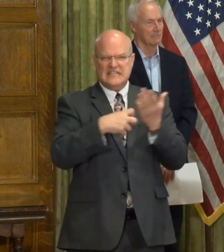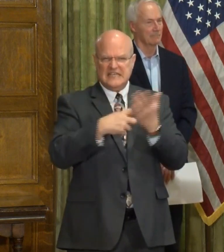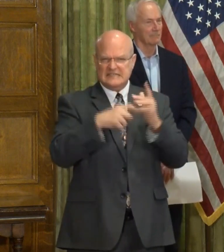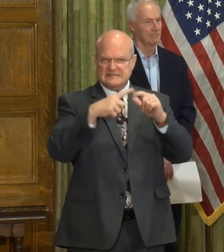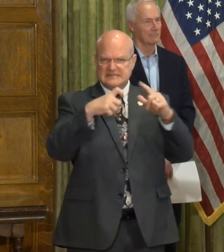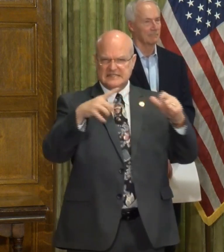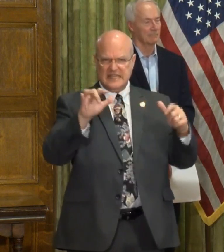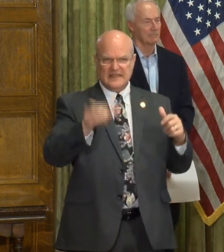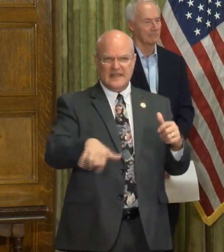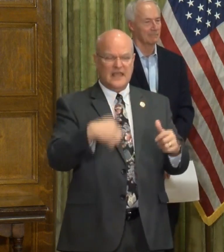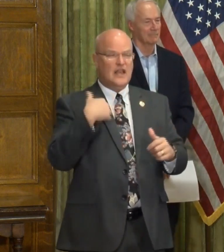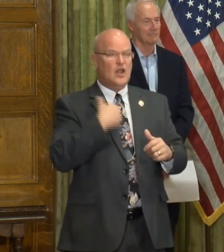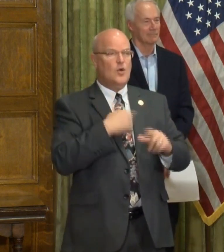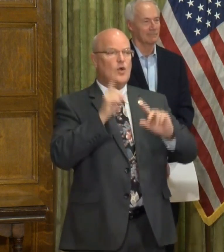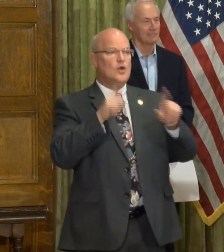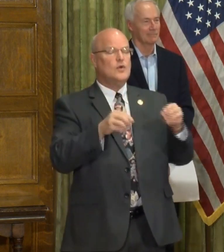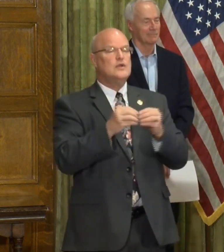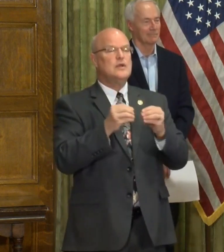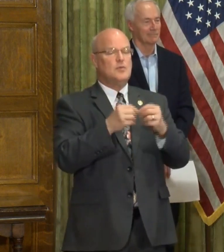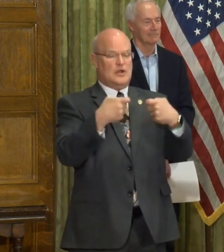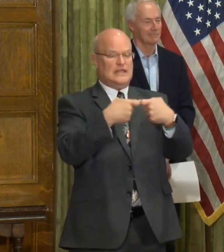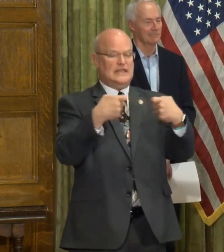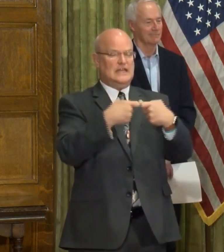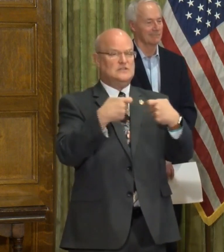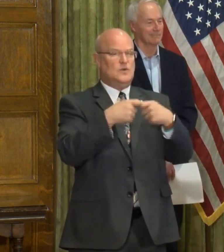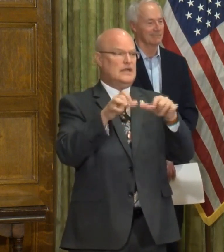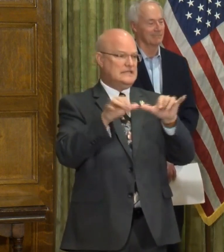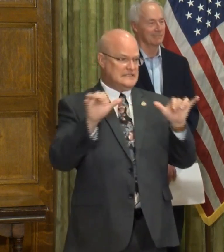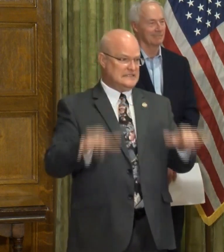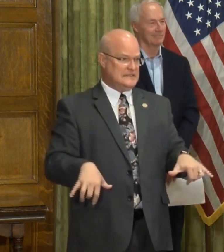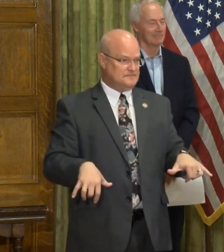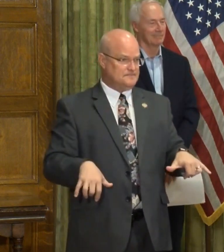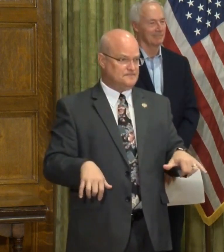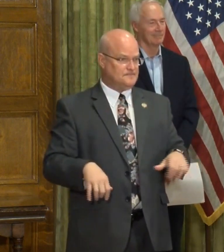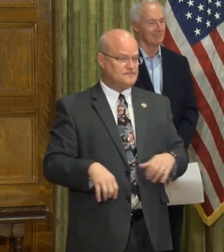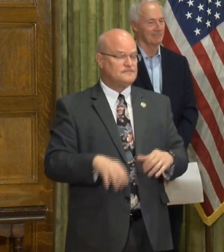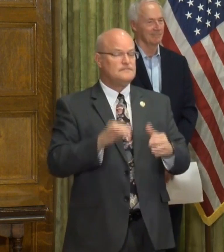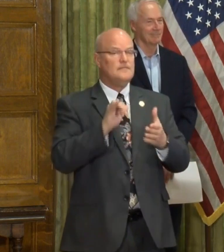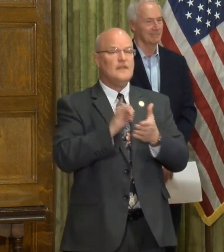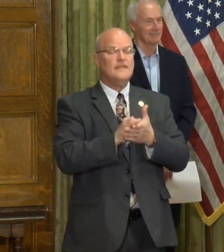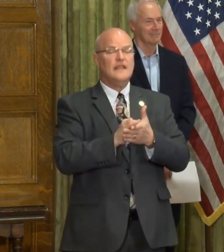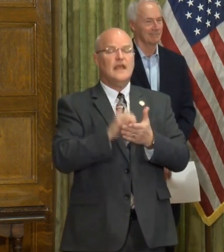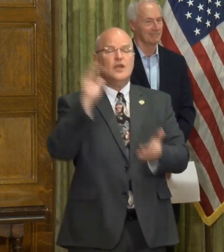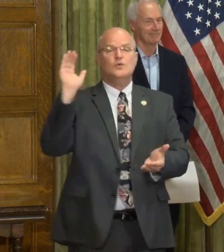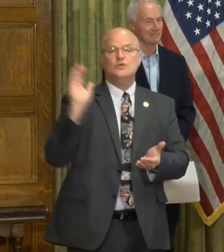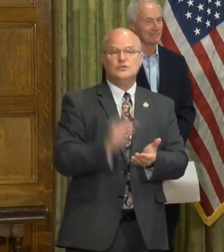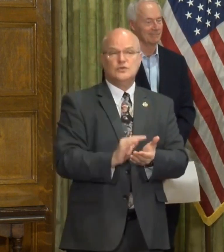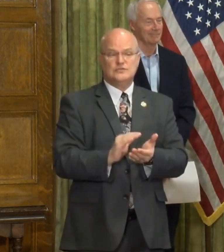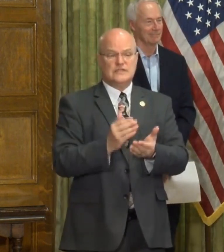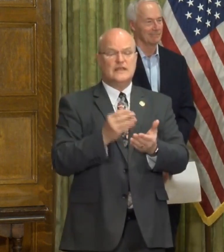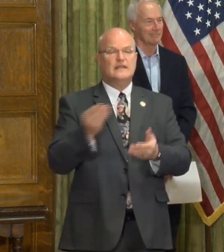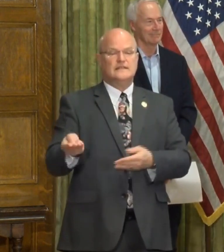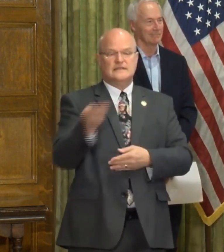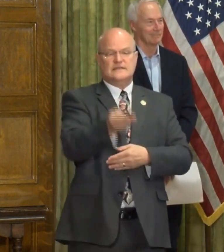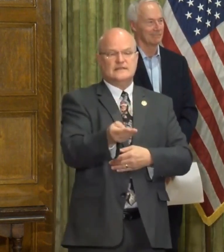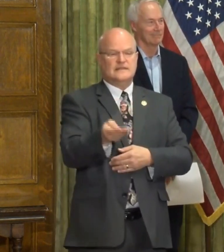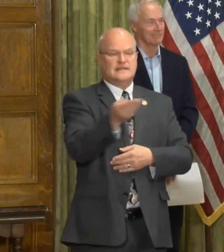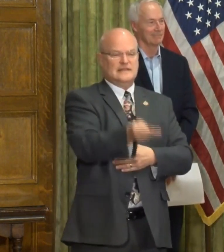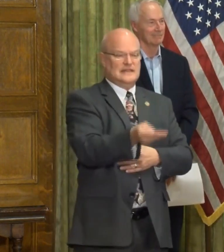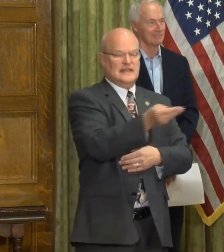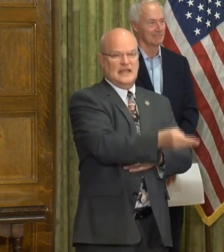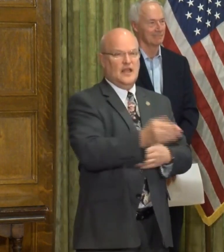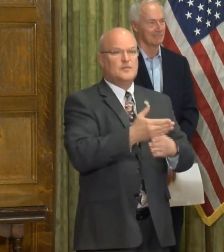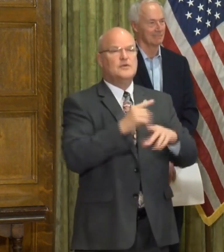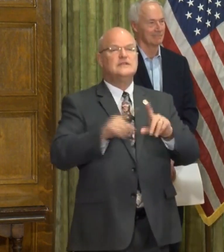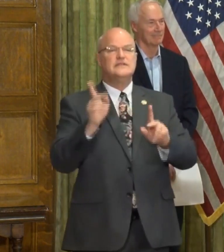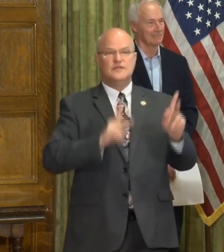tickets and other types of things, and we're going to a more electronic system that reduces the handoff